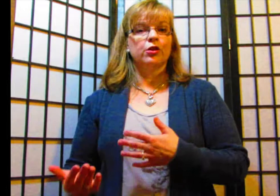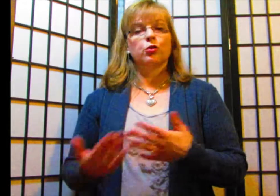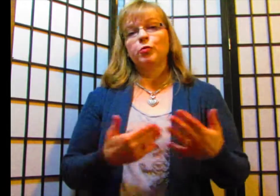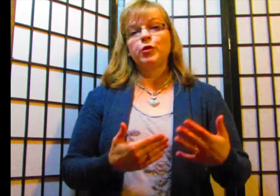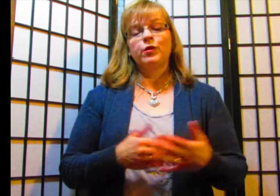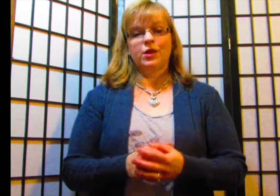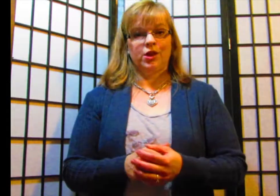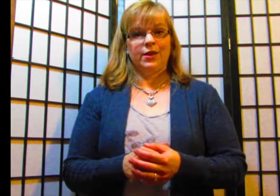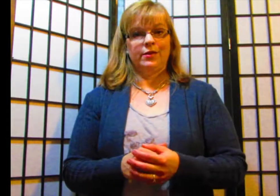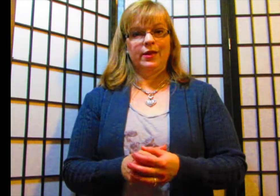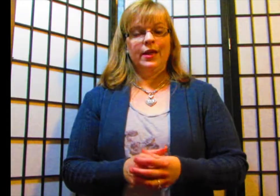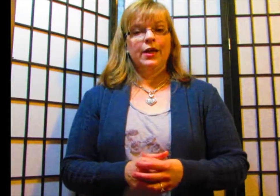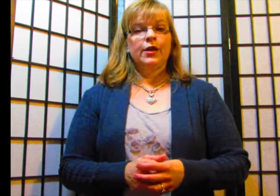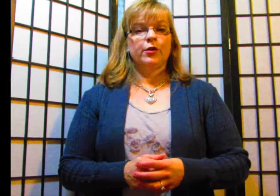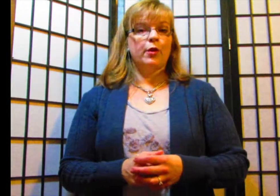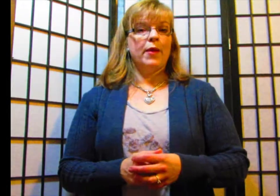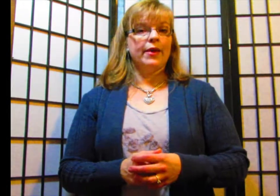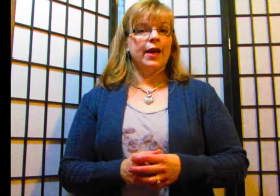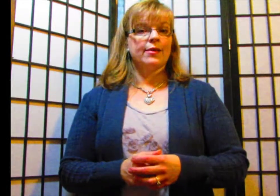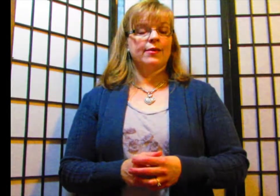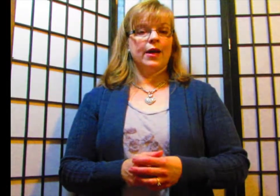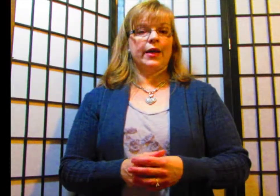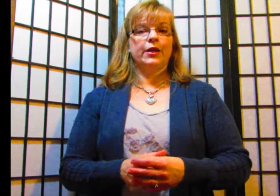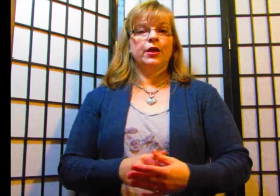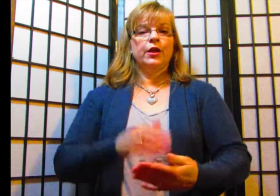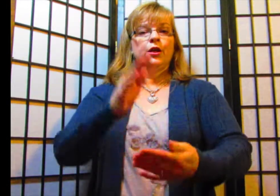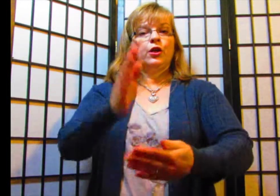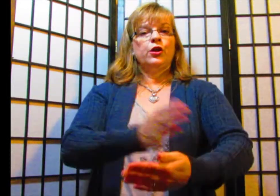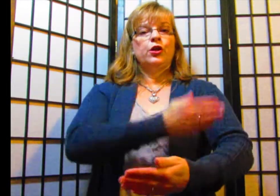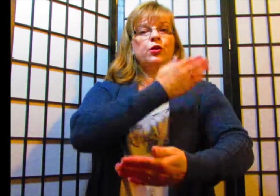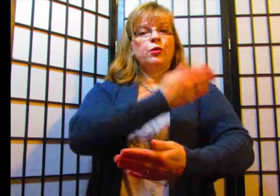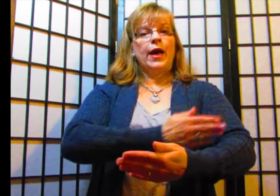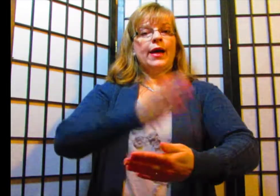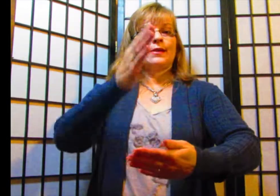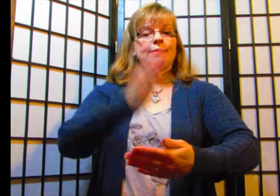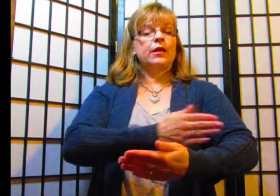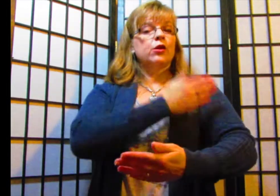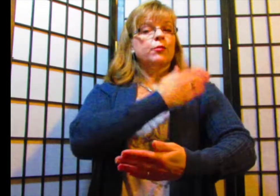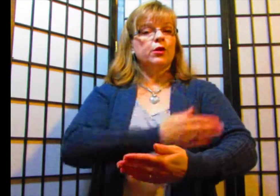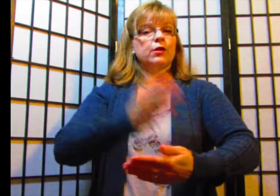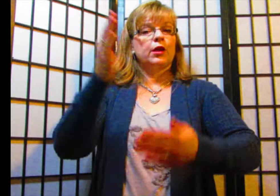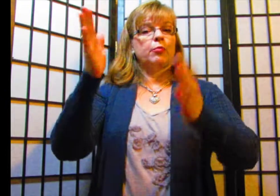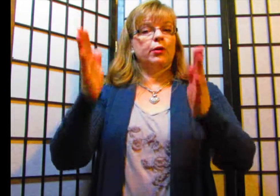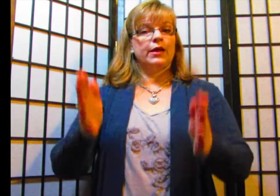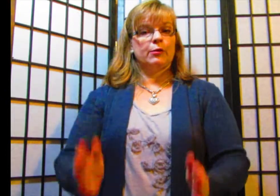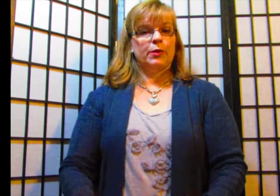or musicians. So to make that sign, you add singer, music, plus